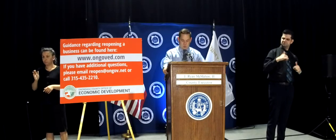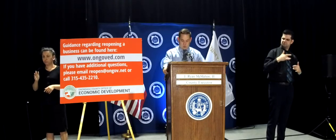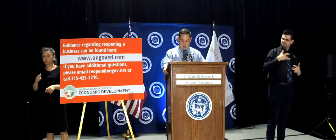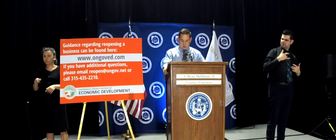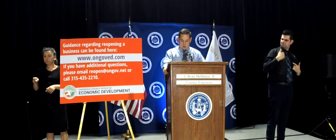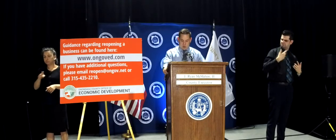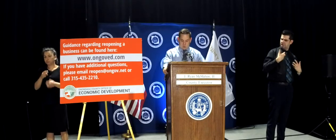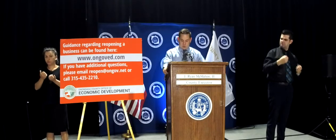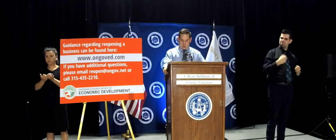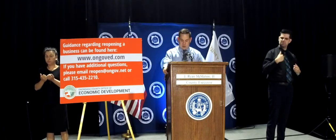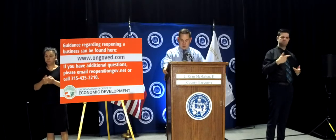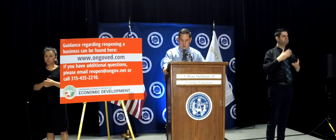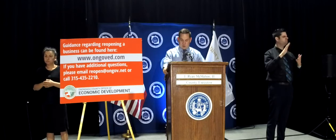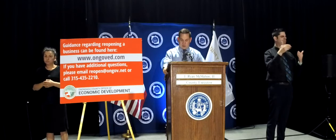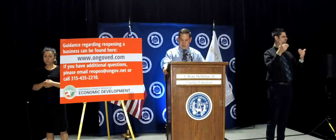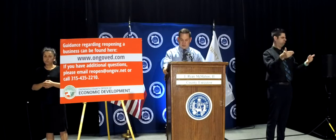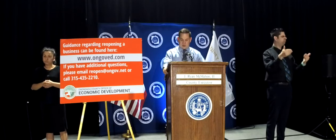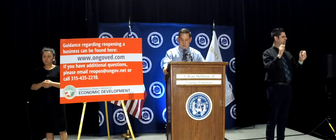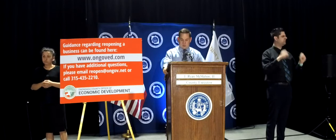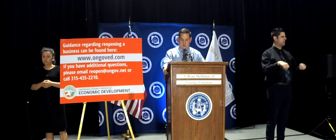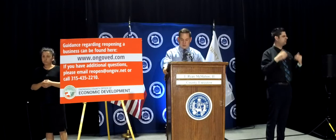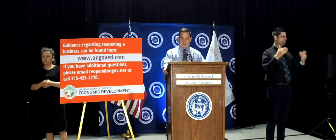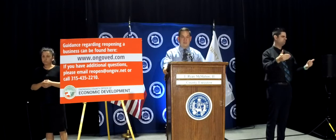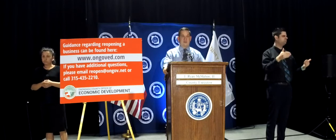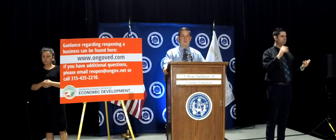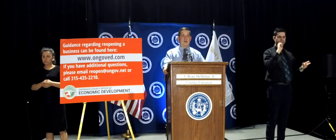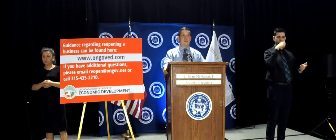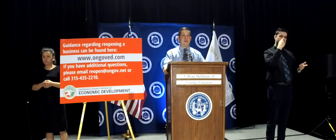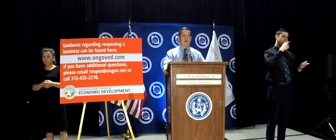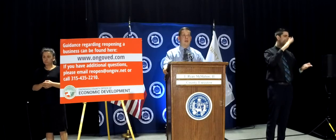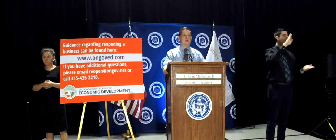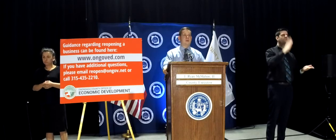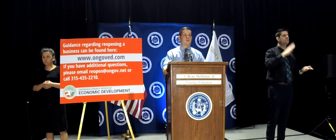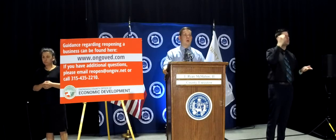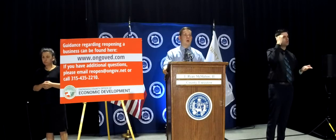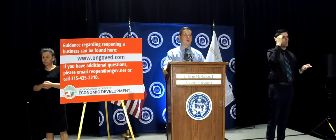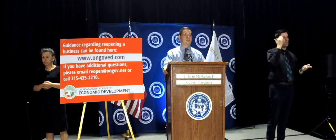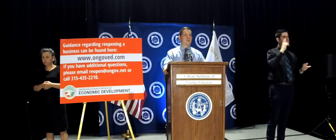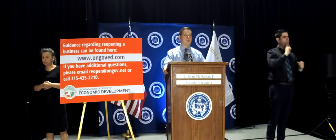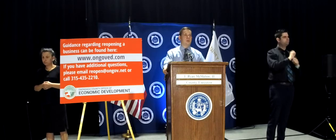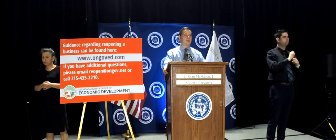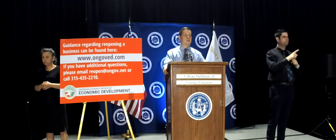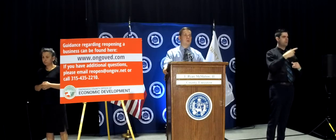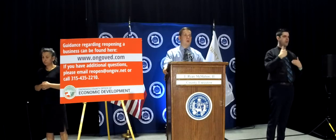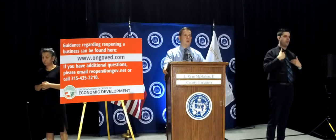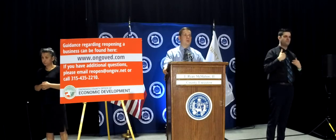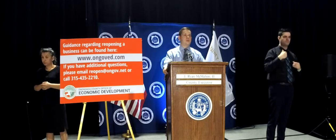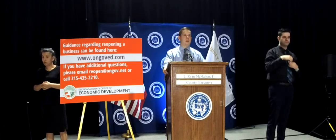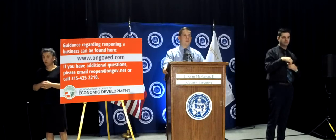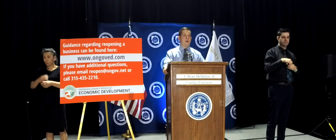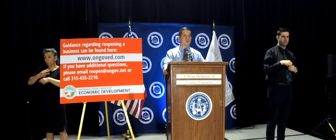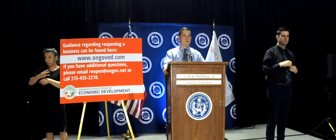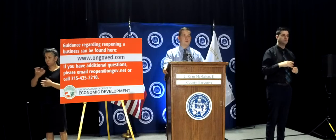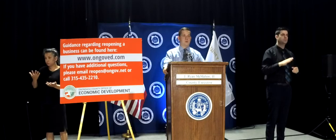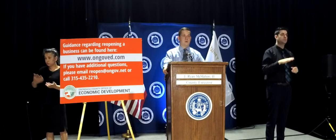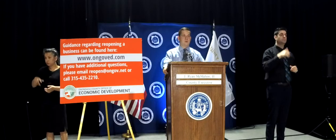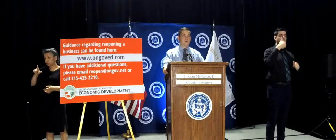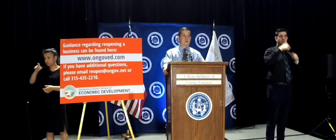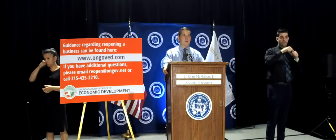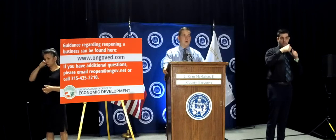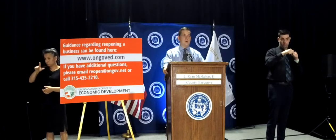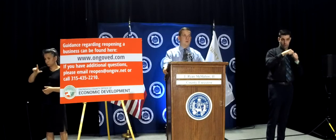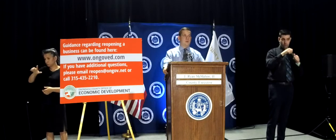you. Looking at our goal again, 775 a day for our region related to our restart metrics.